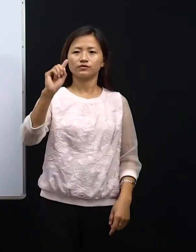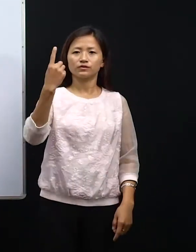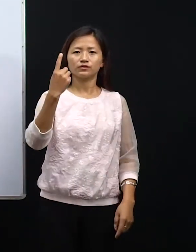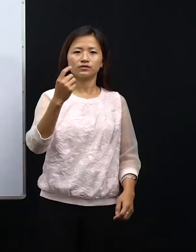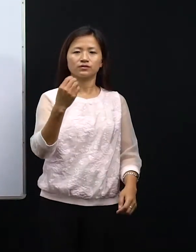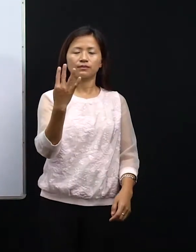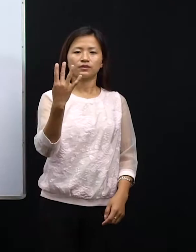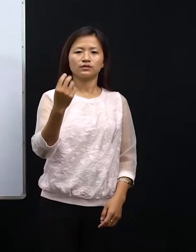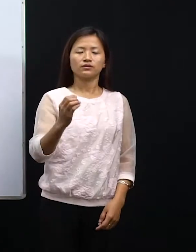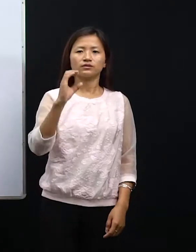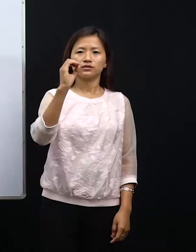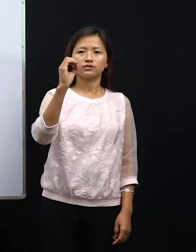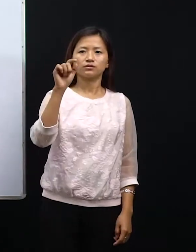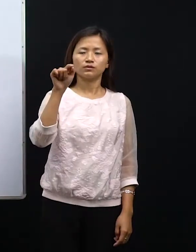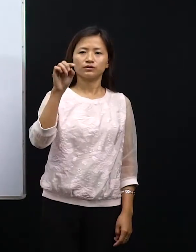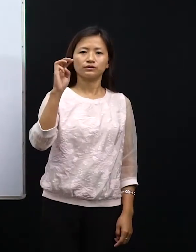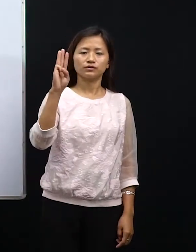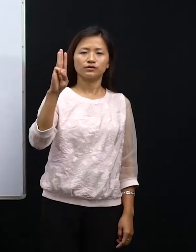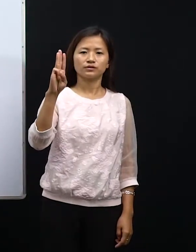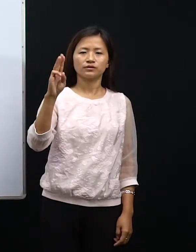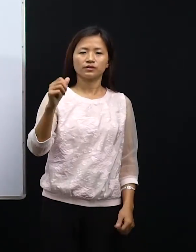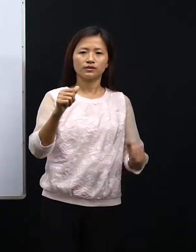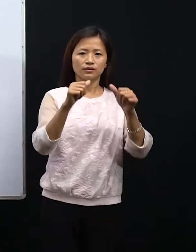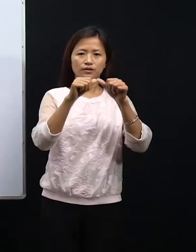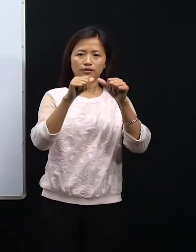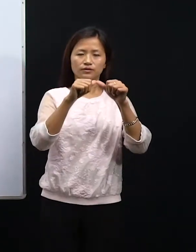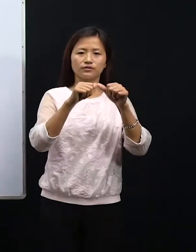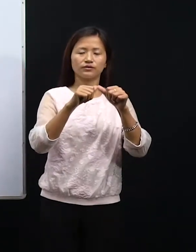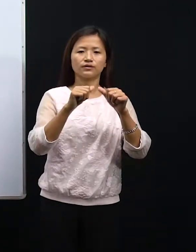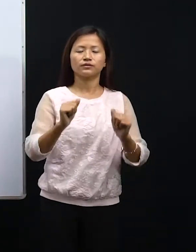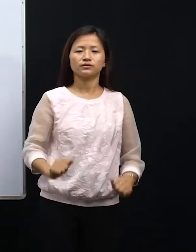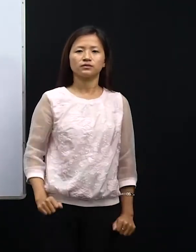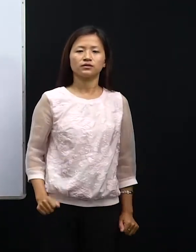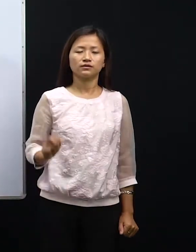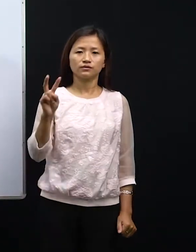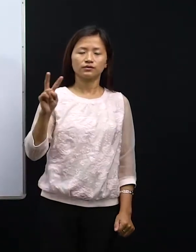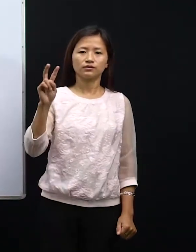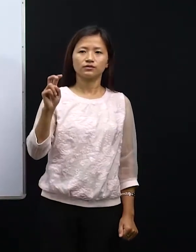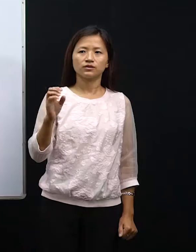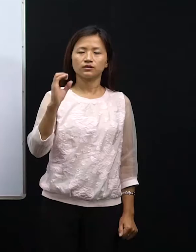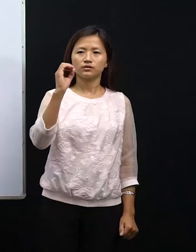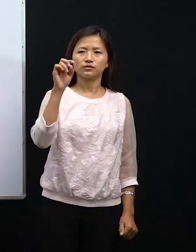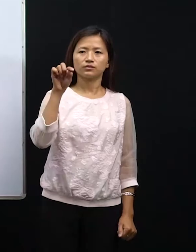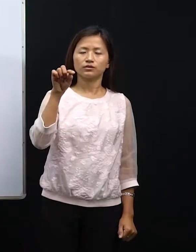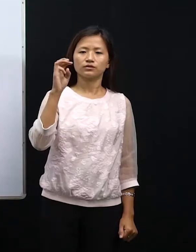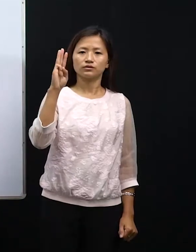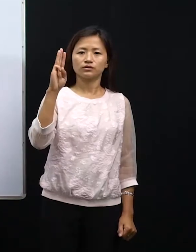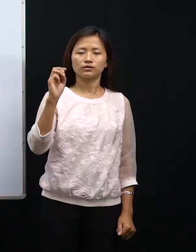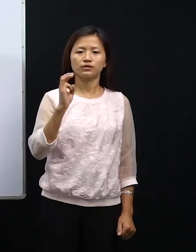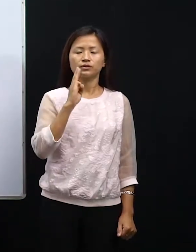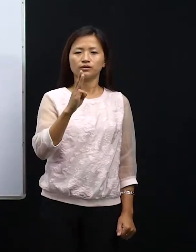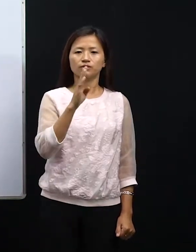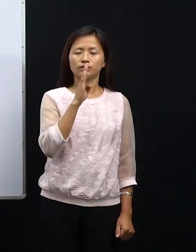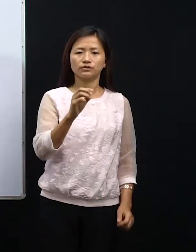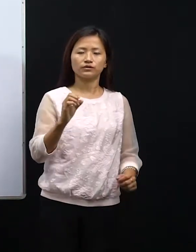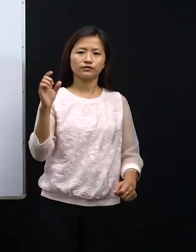is 0.3. A is the variable, so 0.3 will be your coefficient. If you look at, so here